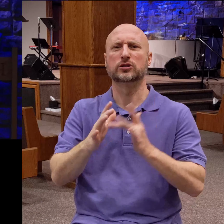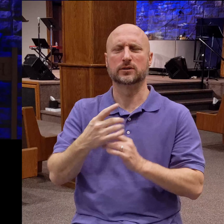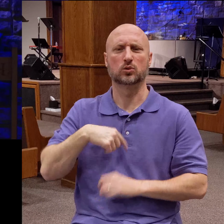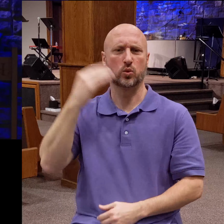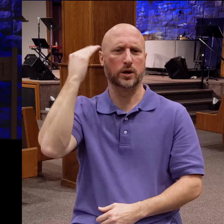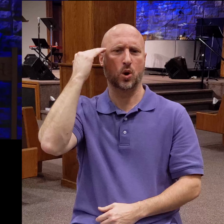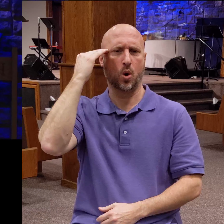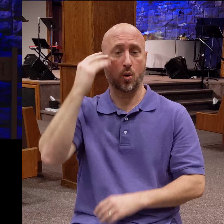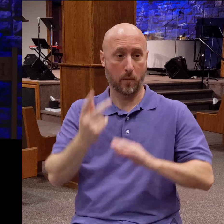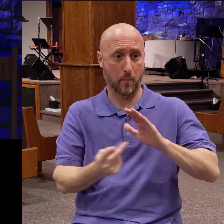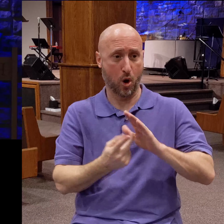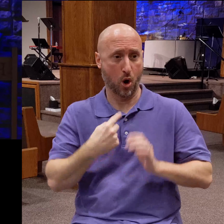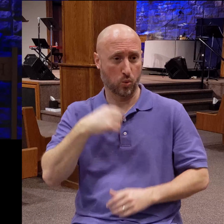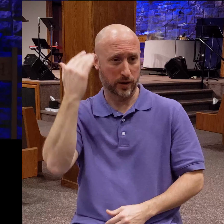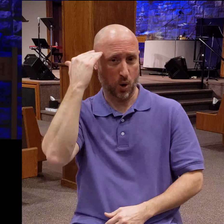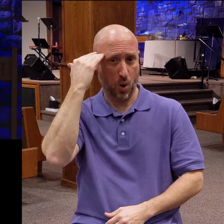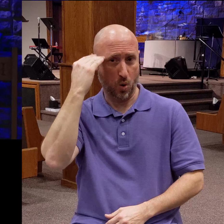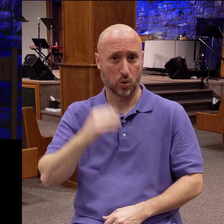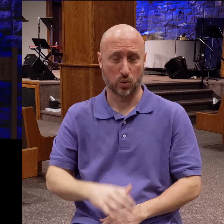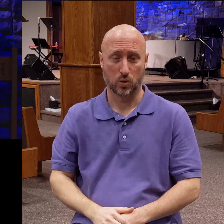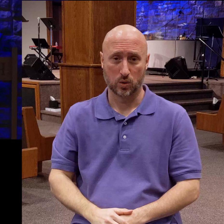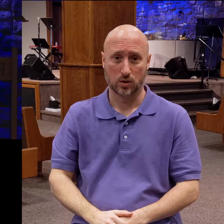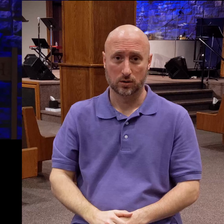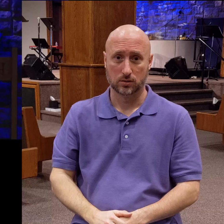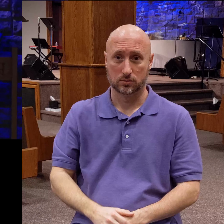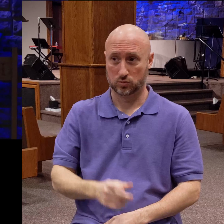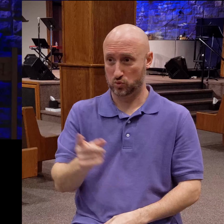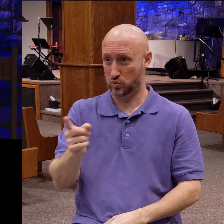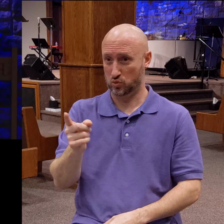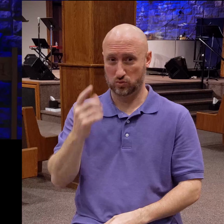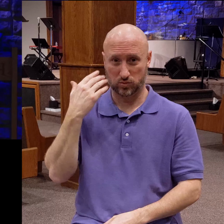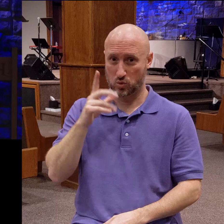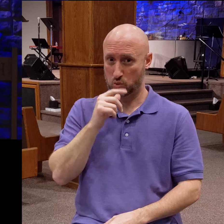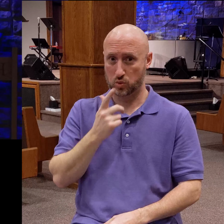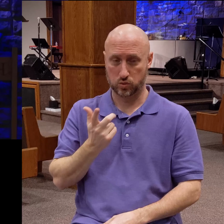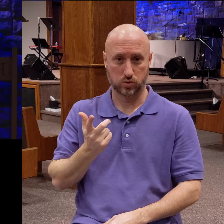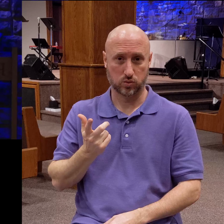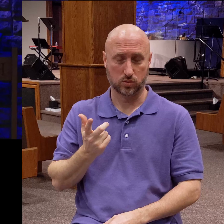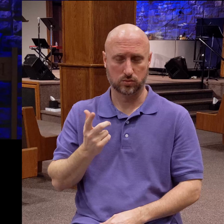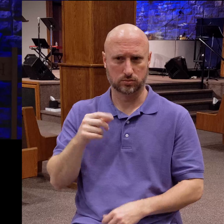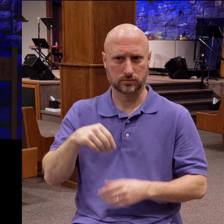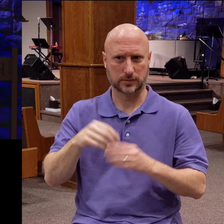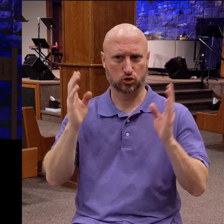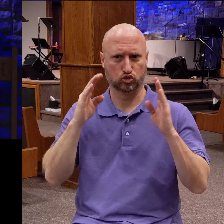knew. Paul, we know. You guys, we don't know who you are. And they were in trouble.